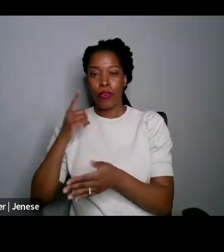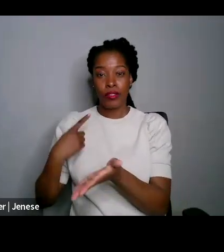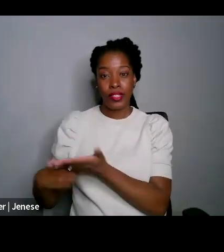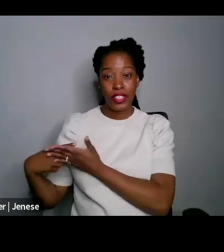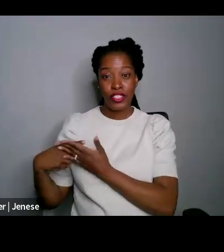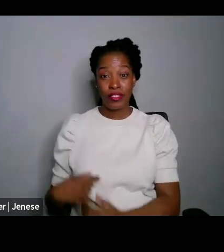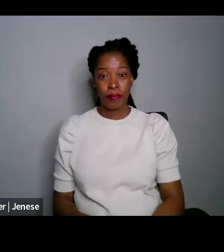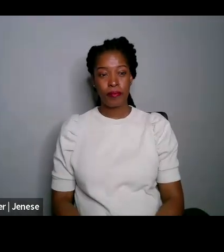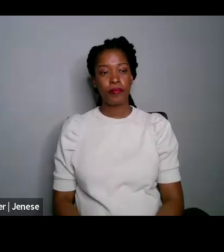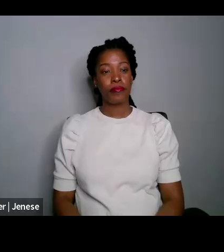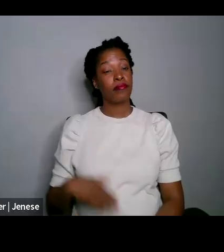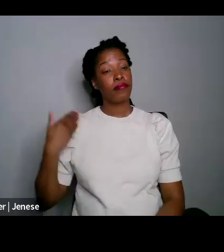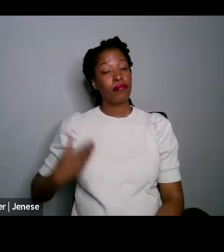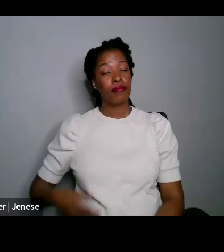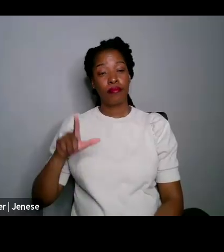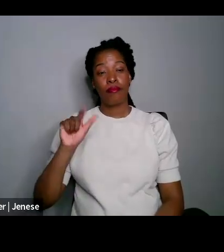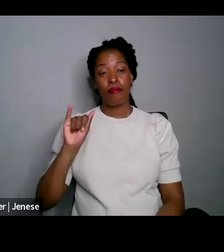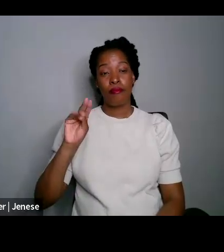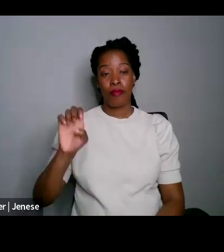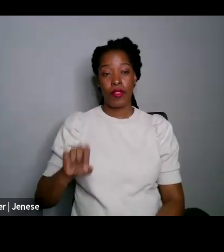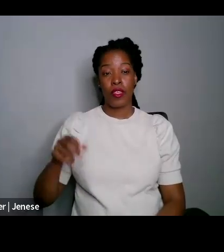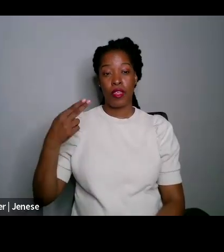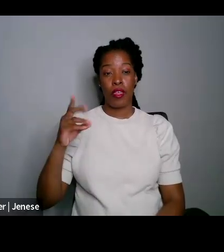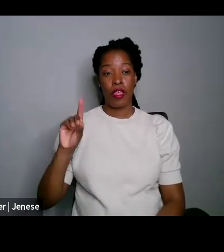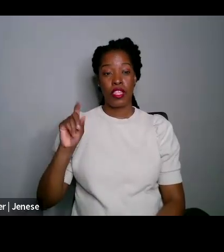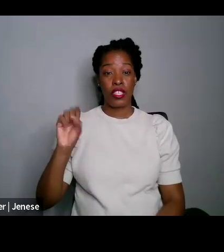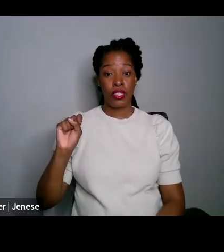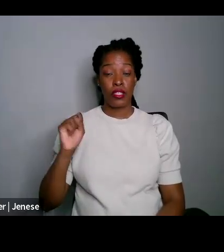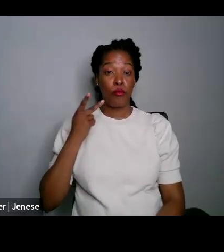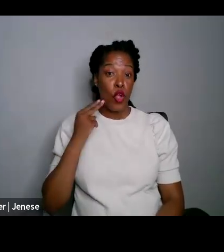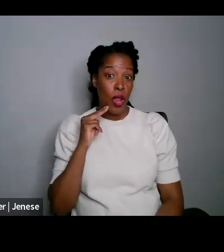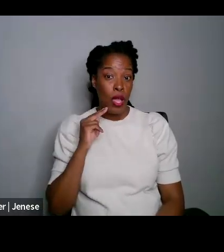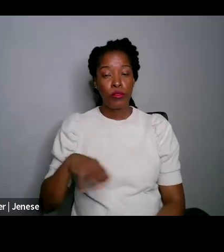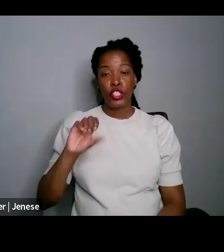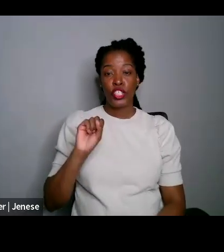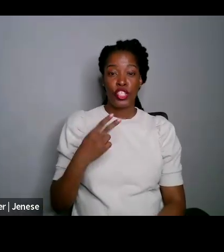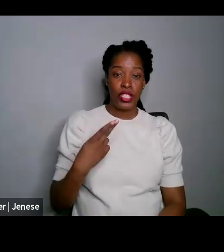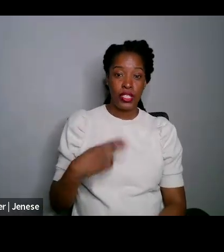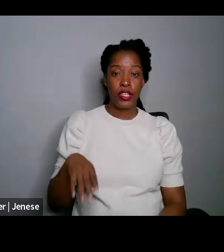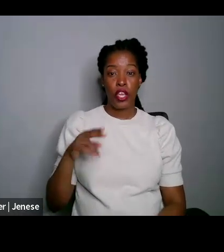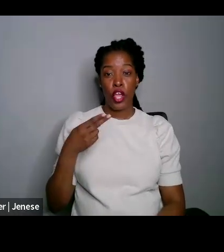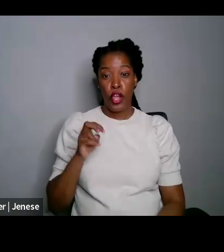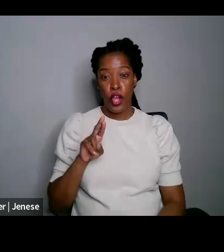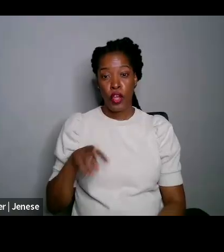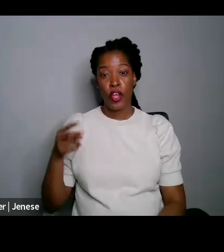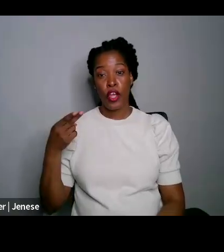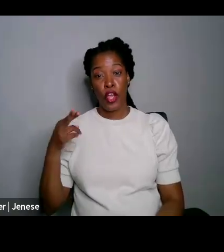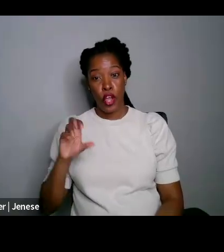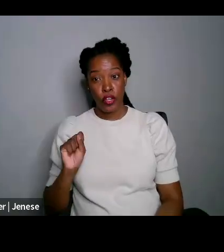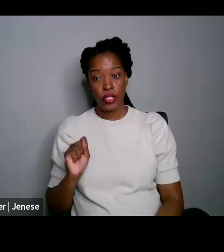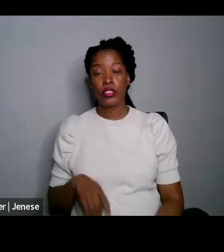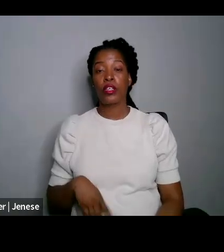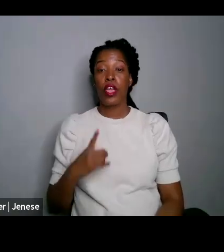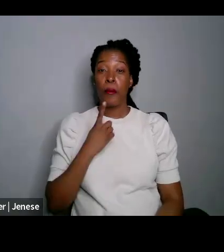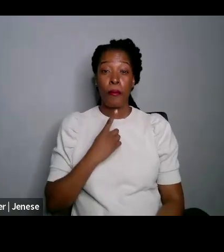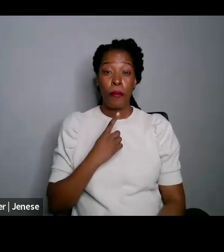My name is Lane Hodges. My pronouns are she, her, hers. I have reddish, brownish, curly